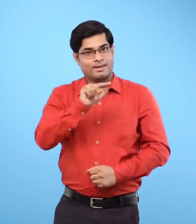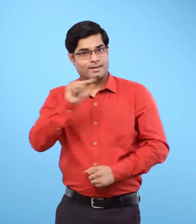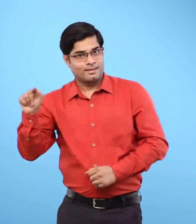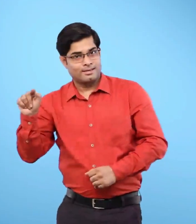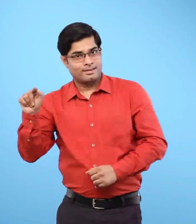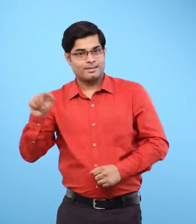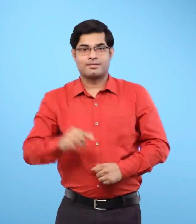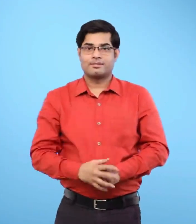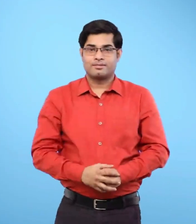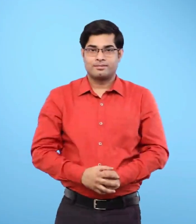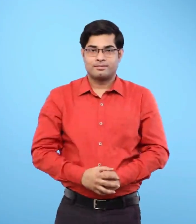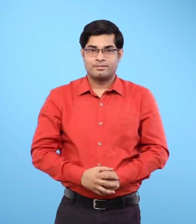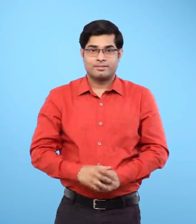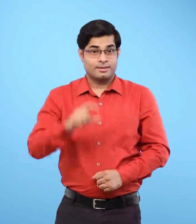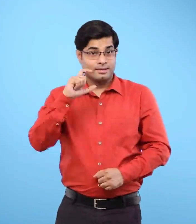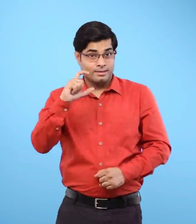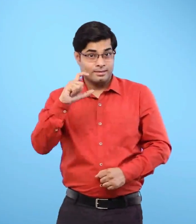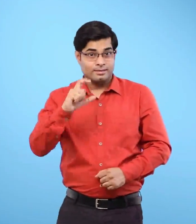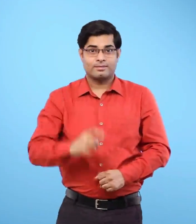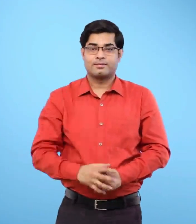Dash. C.